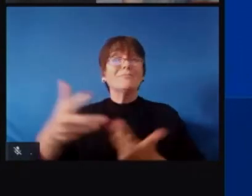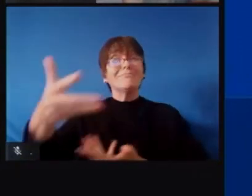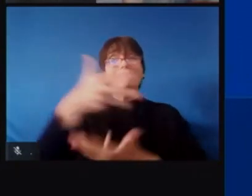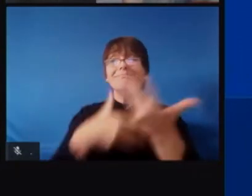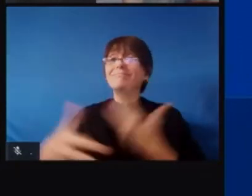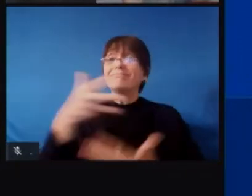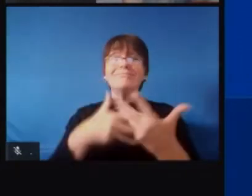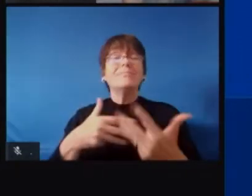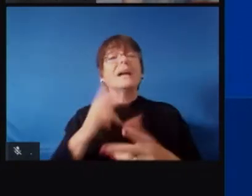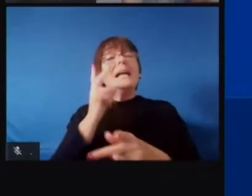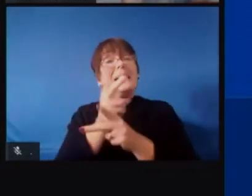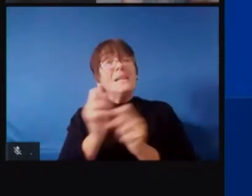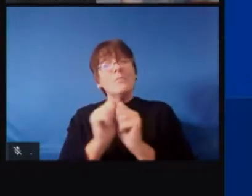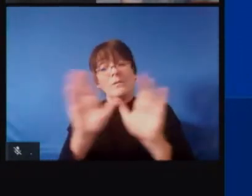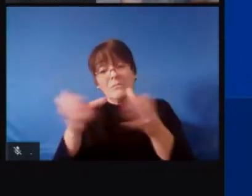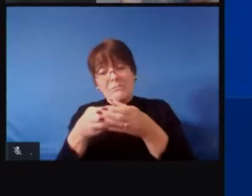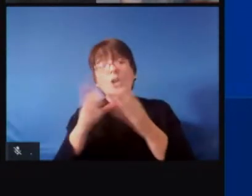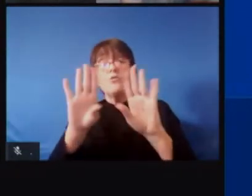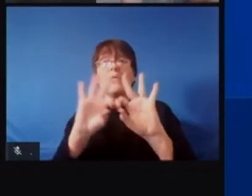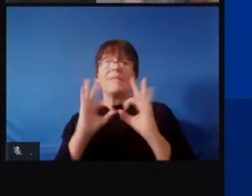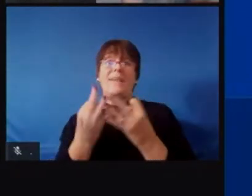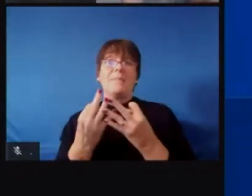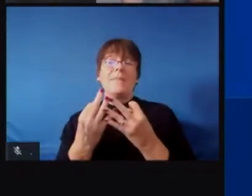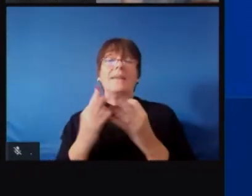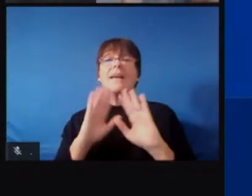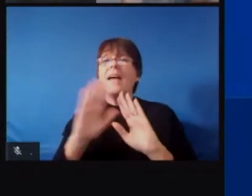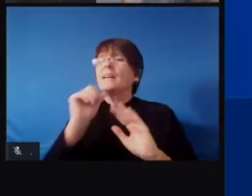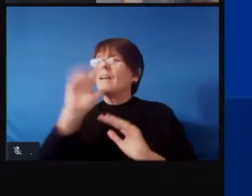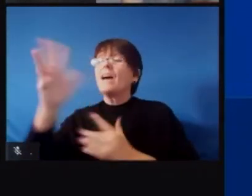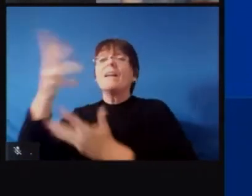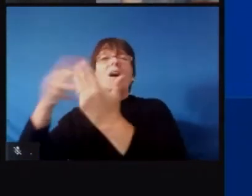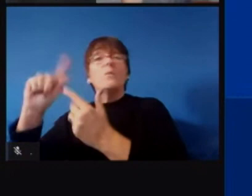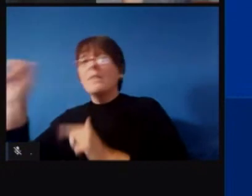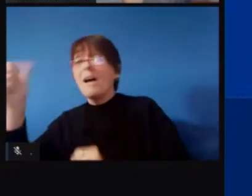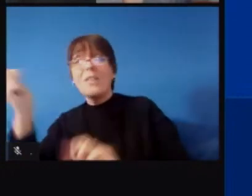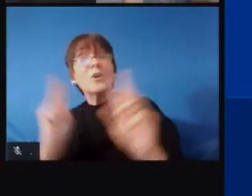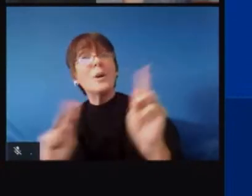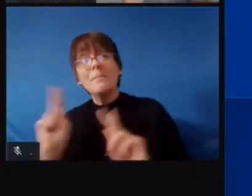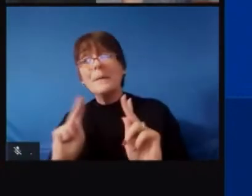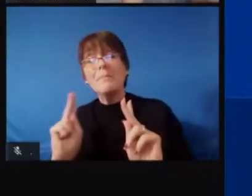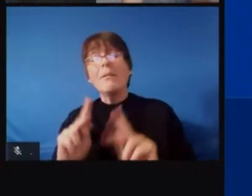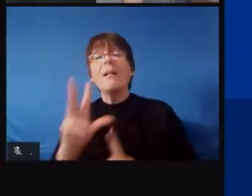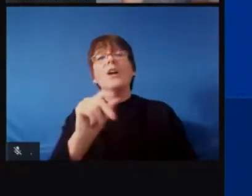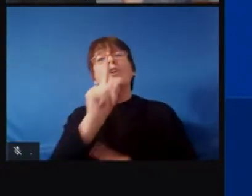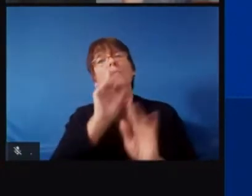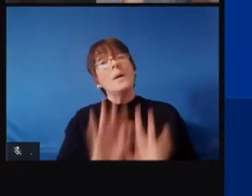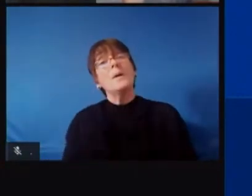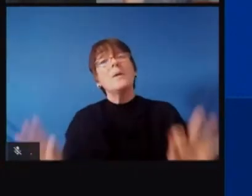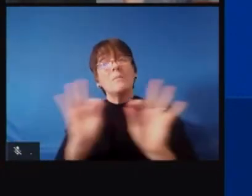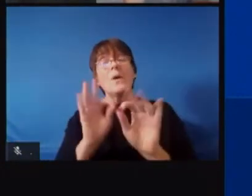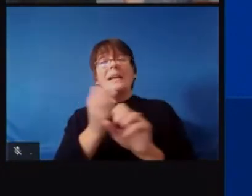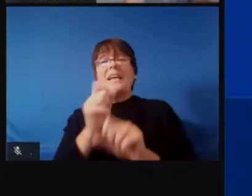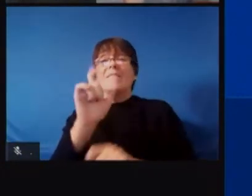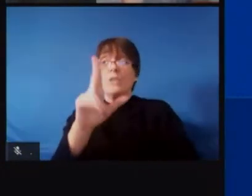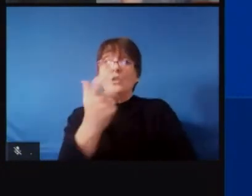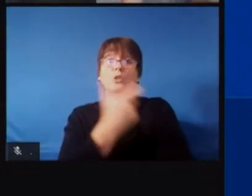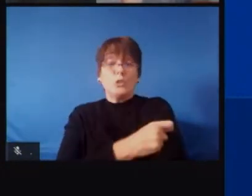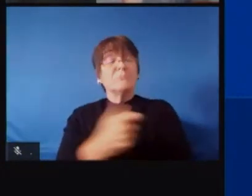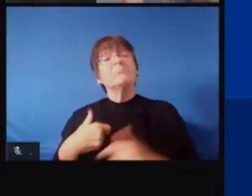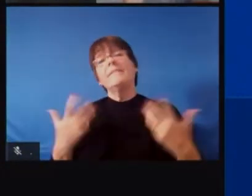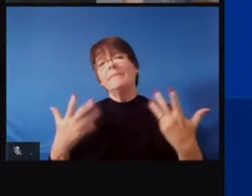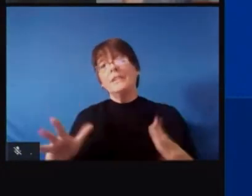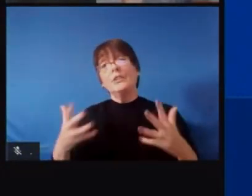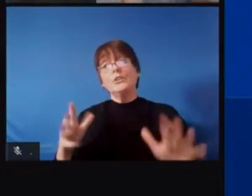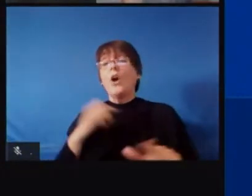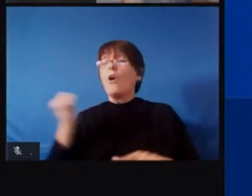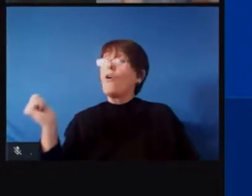stay with the people in your own household and minimize mixing with other people. And really important to get your flu shot. I have gotten mine. I've made sure